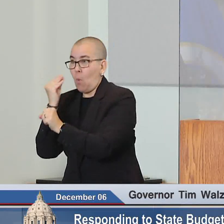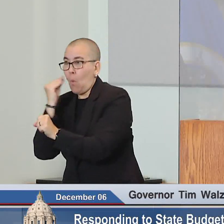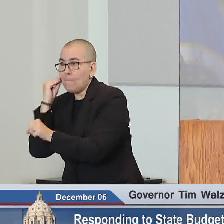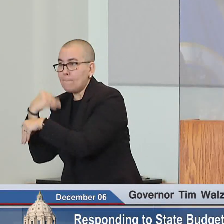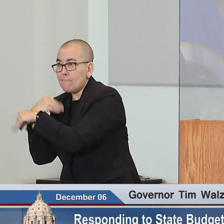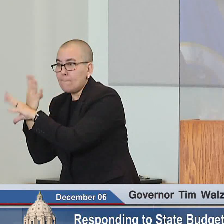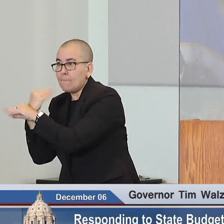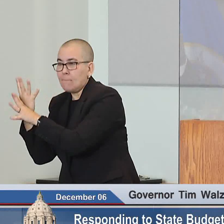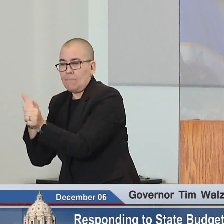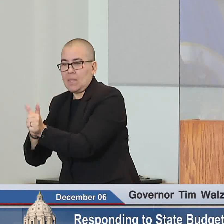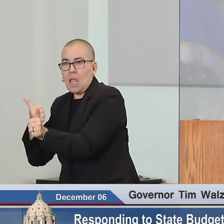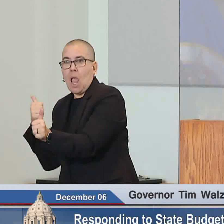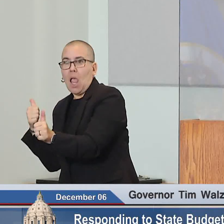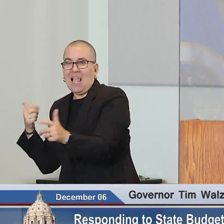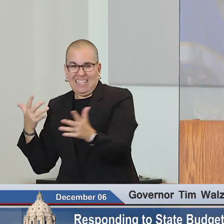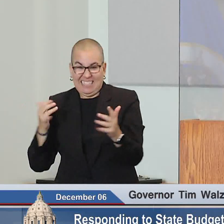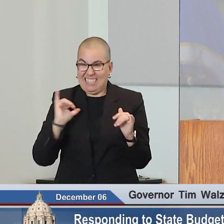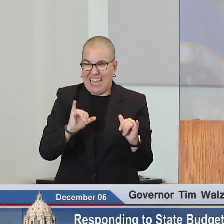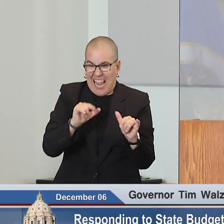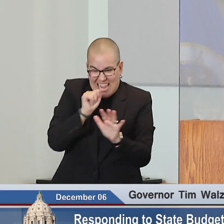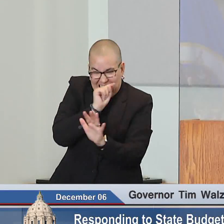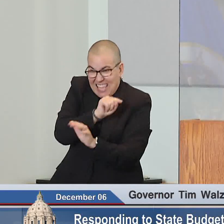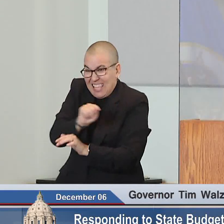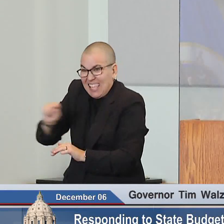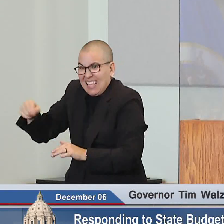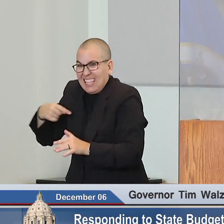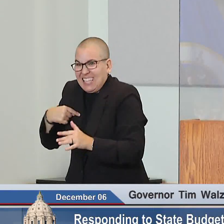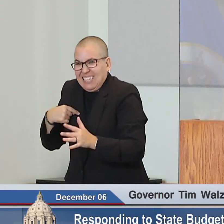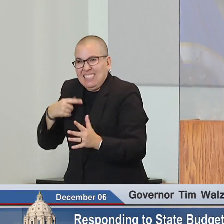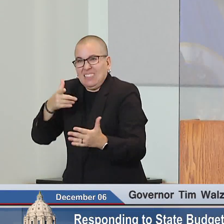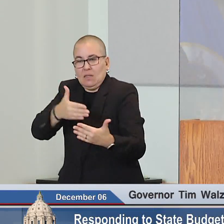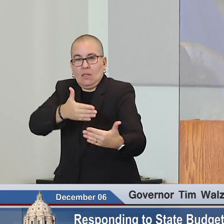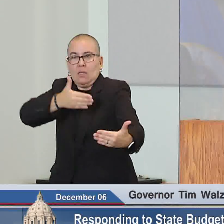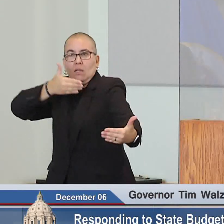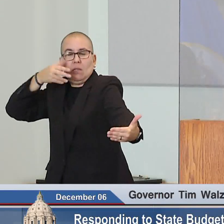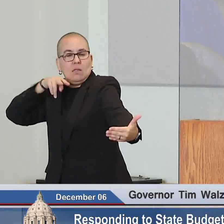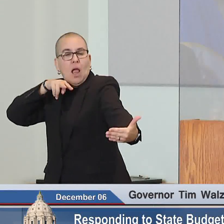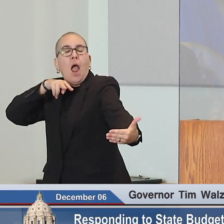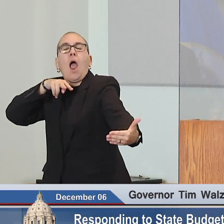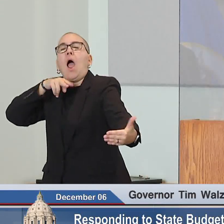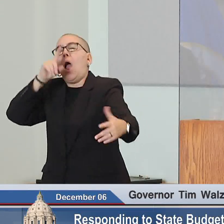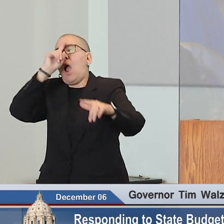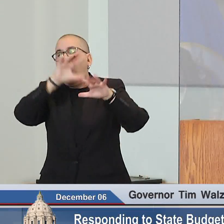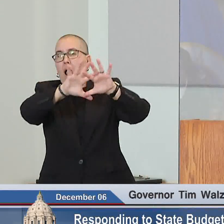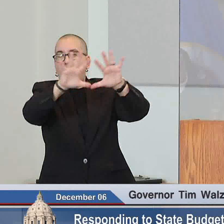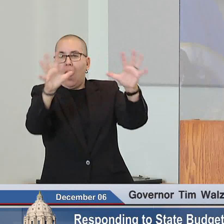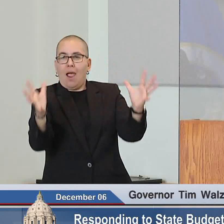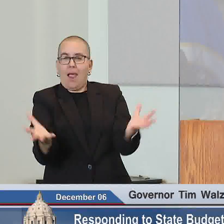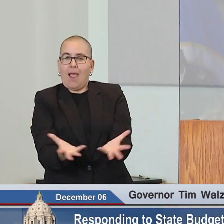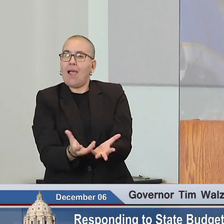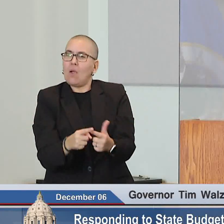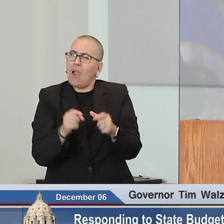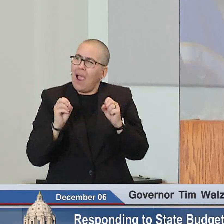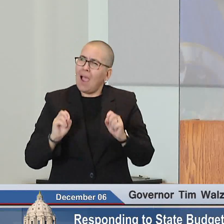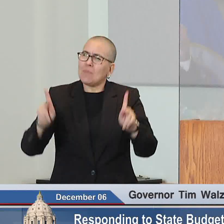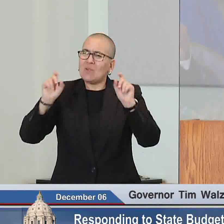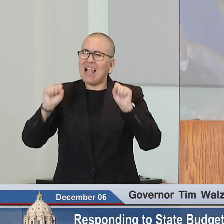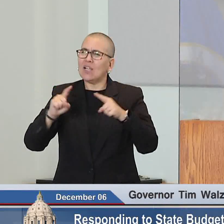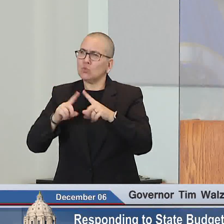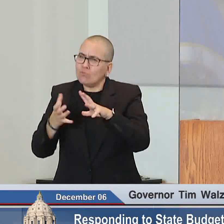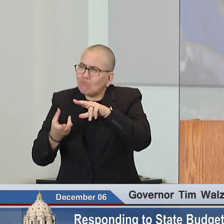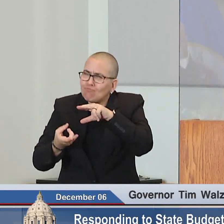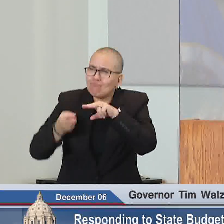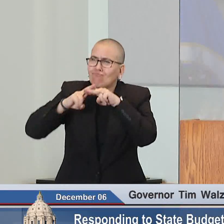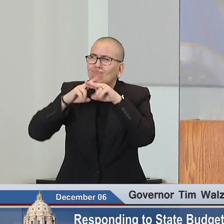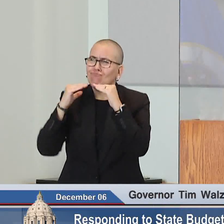So the macro picture is solid. The golden opportunity that we have to make Minnesota an even better and fair and